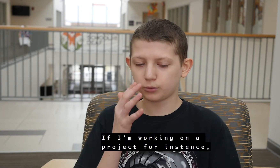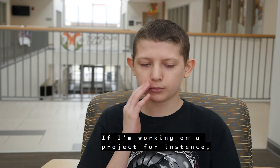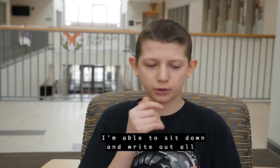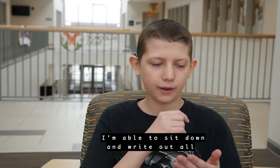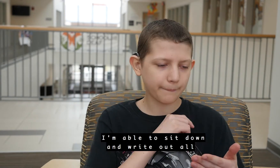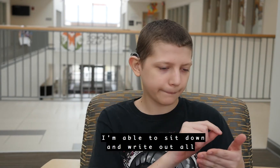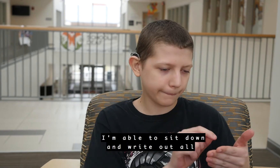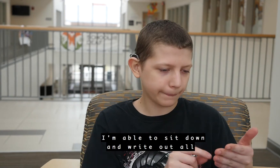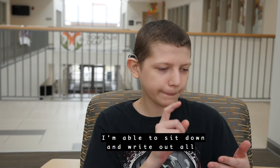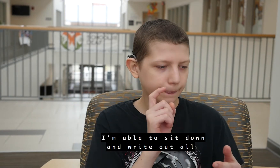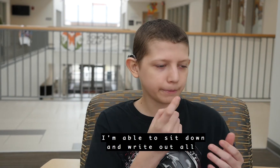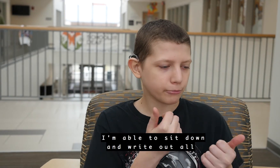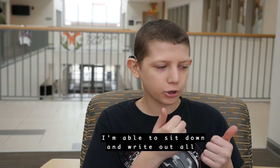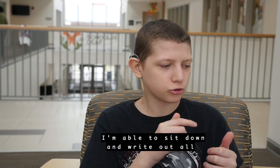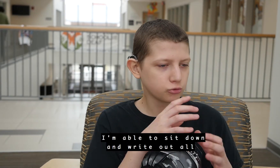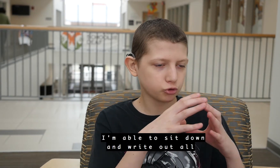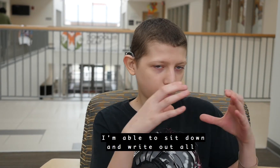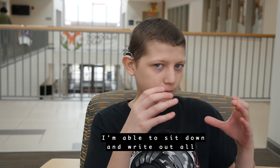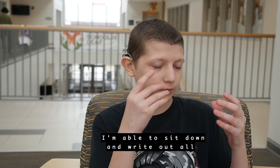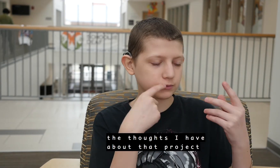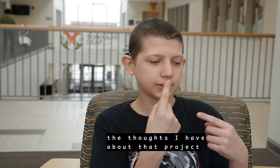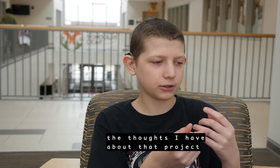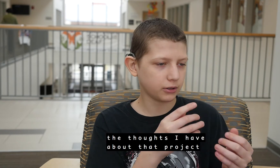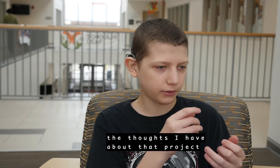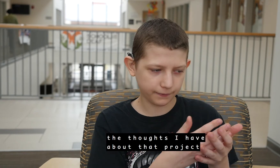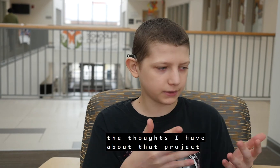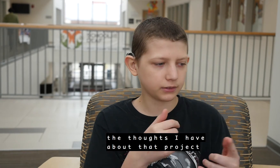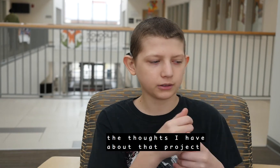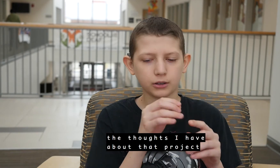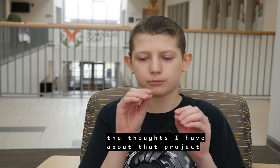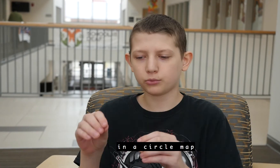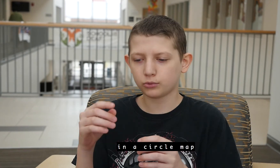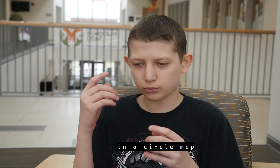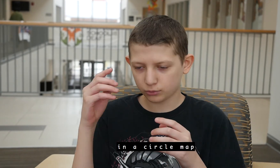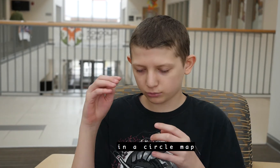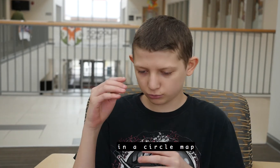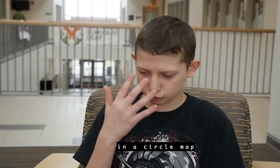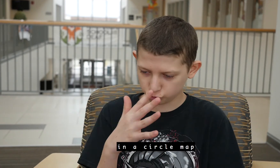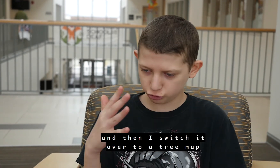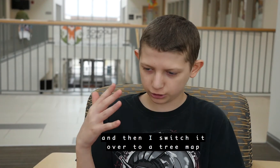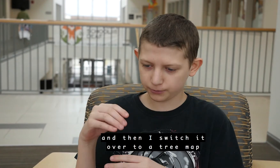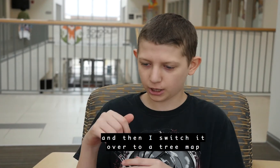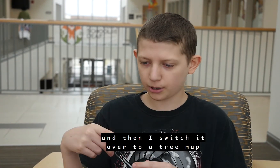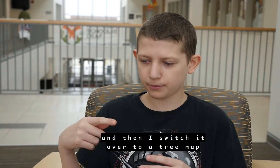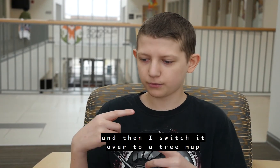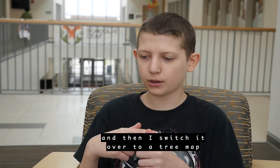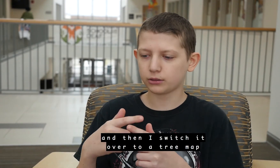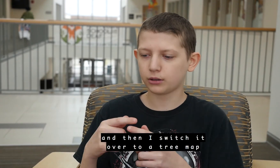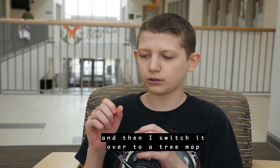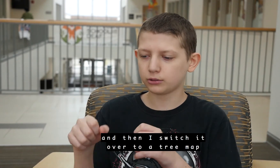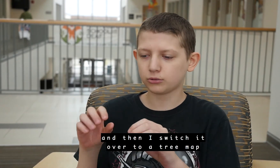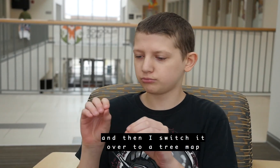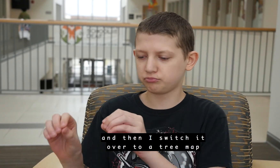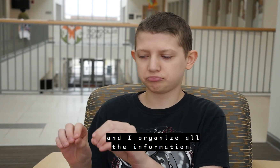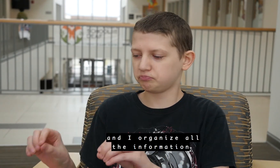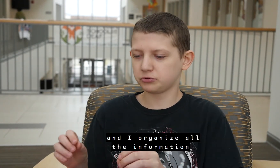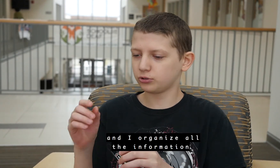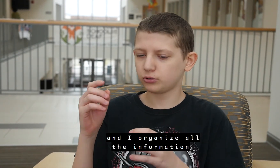instance, I'm able to sit down and write out all the thoughts I have about that project in a circle map, and then I switch it over to a tree map and I organize